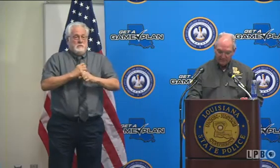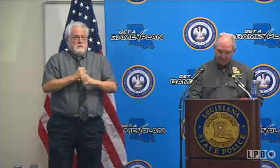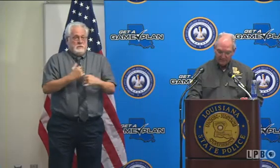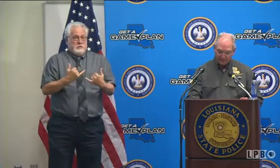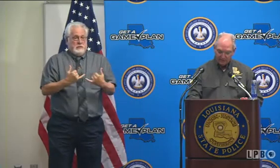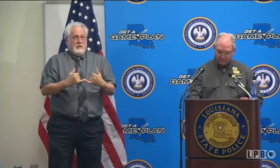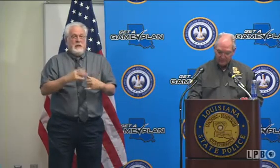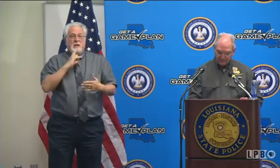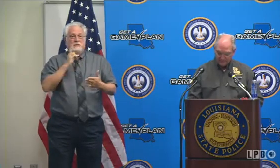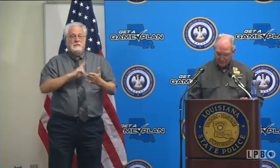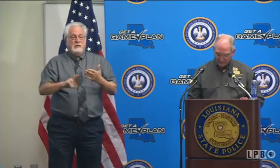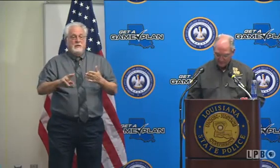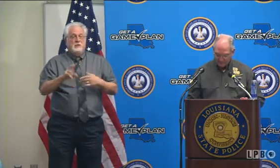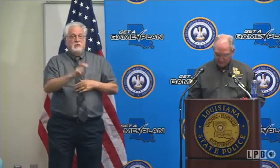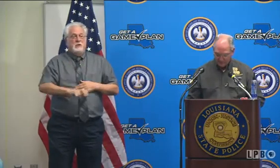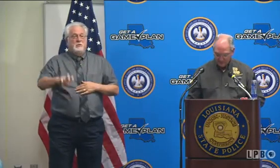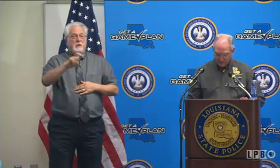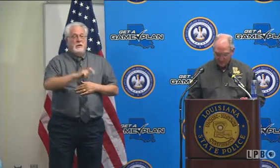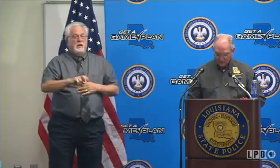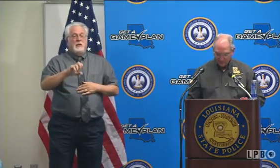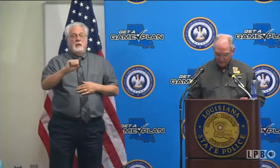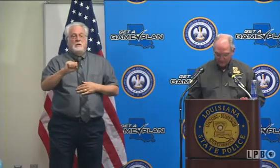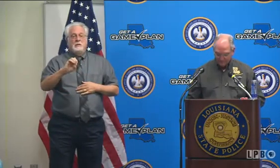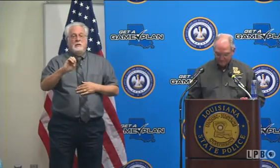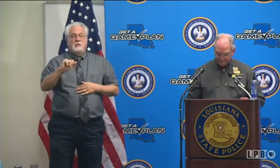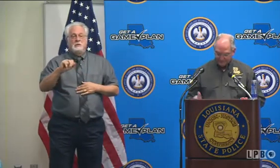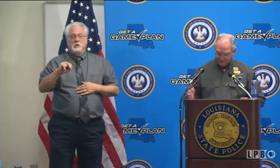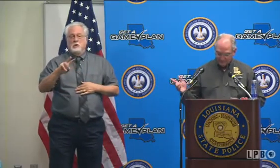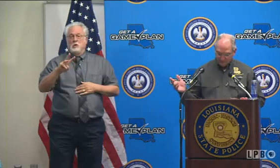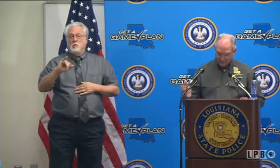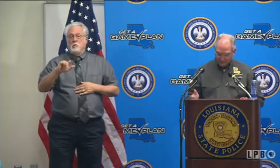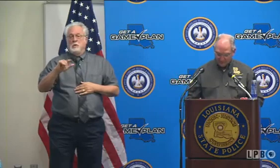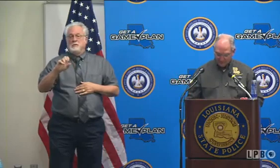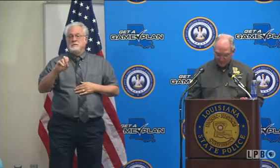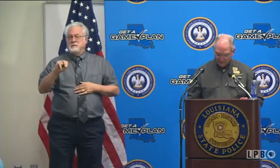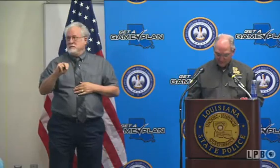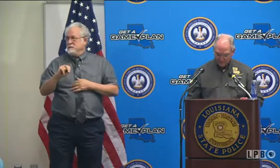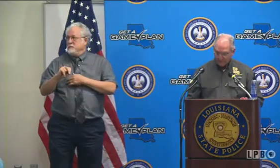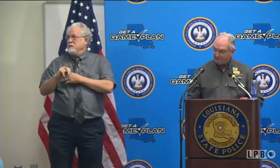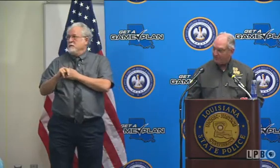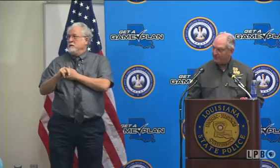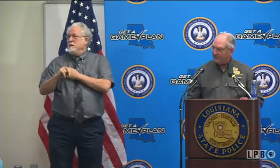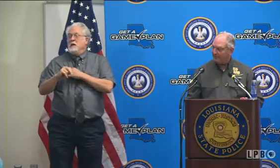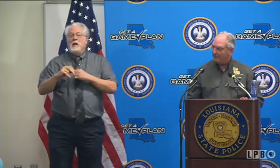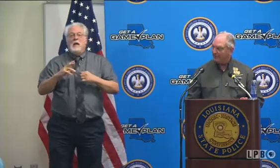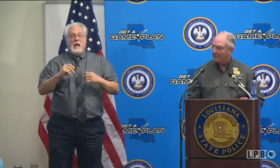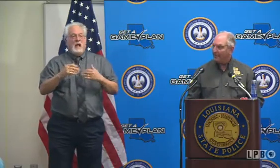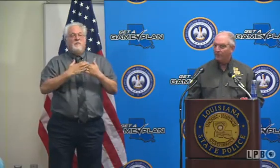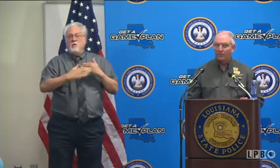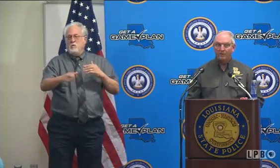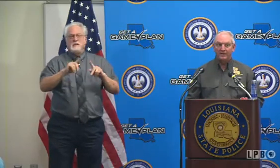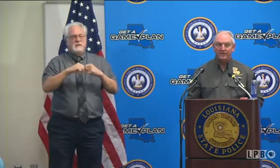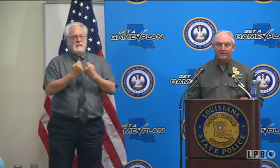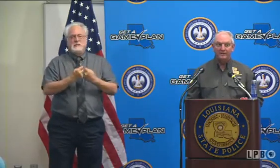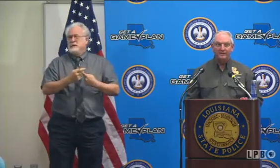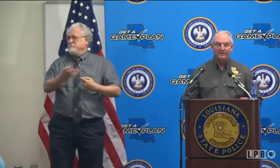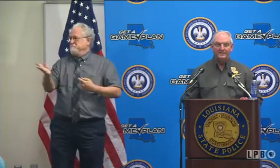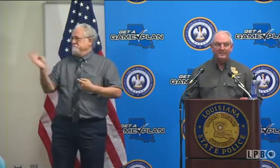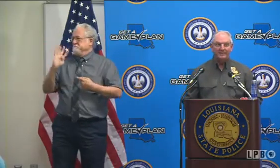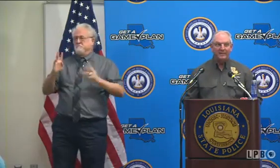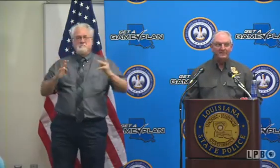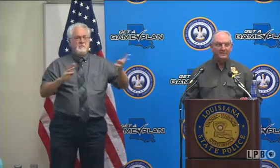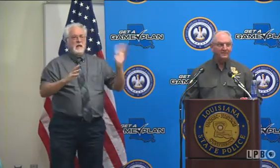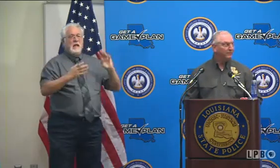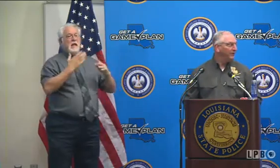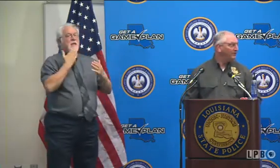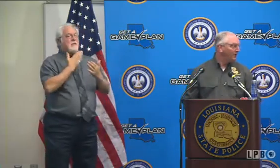be Secretary of Transportation Dr. Sean Wilson. And of course, we got the rest of the team here today, and we want to thank the